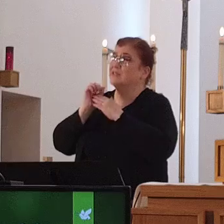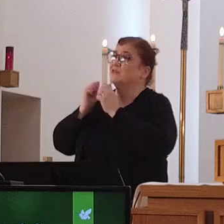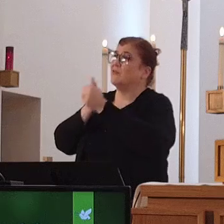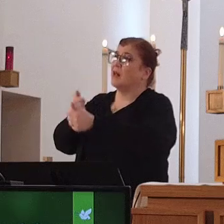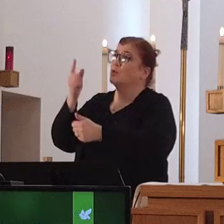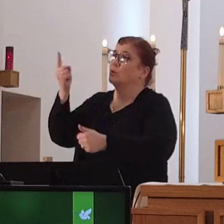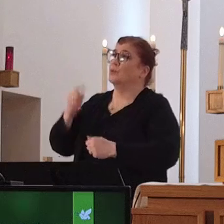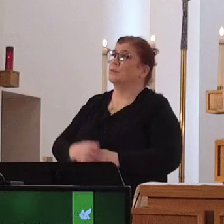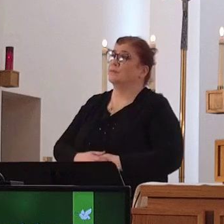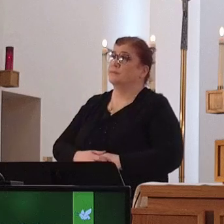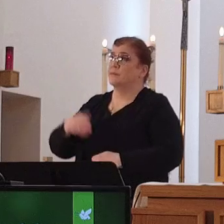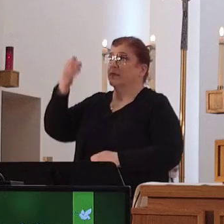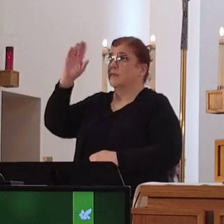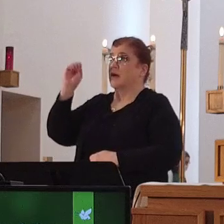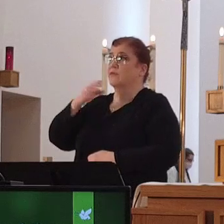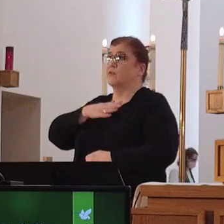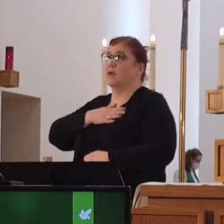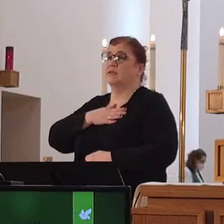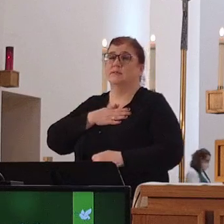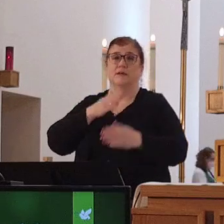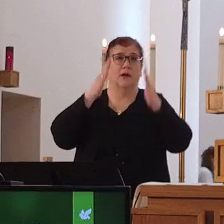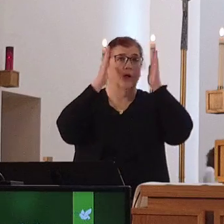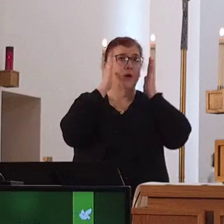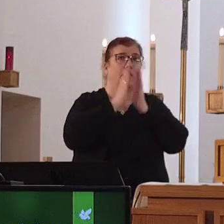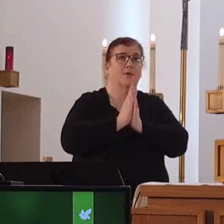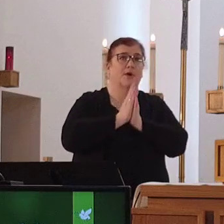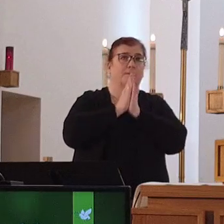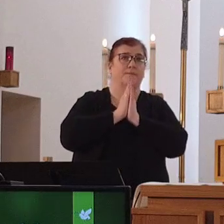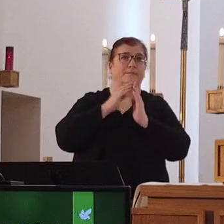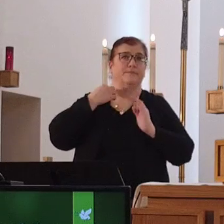you. God of grace,